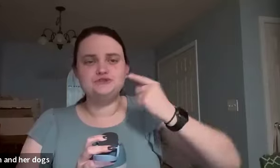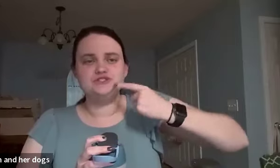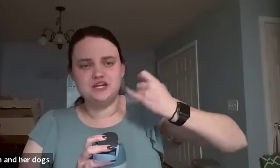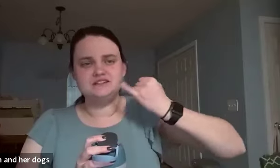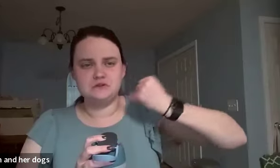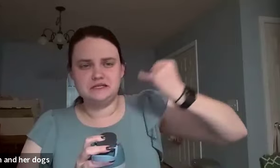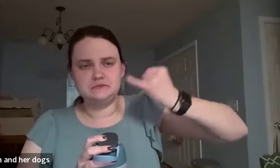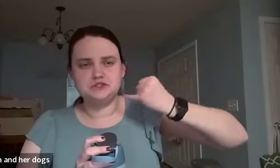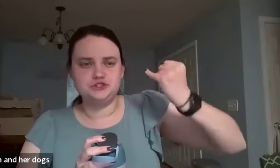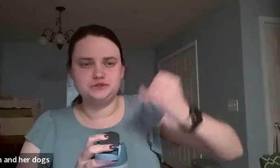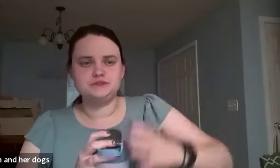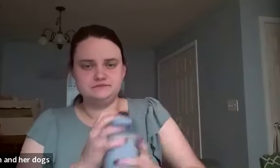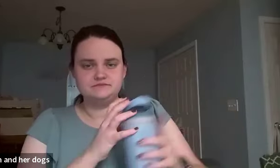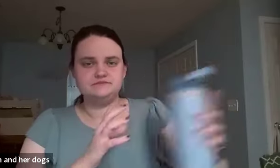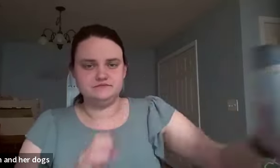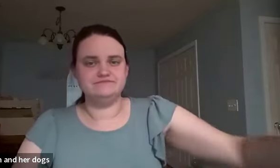juice, jealous, they're like similar, juice.